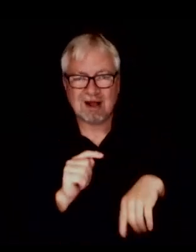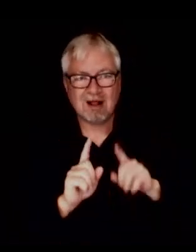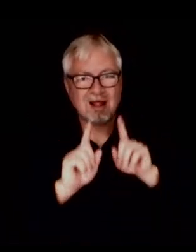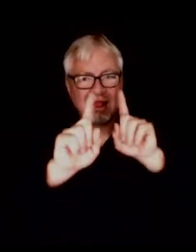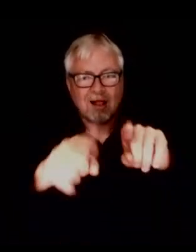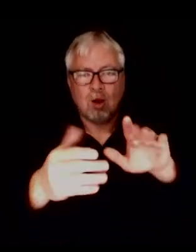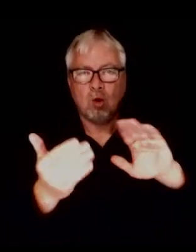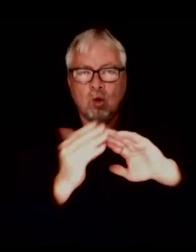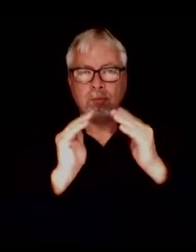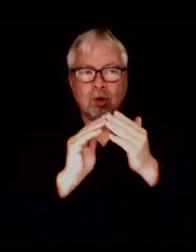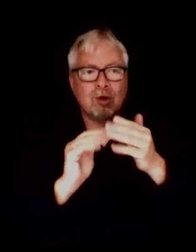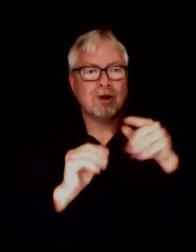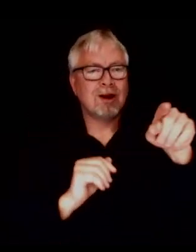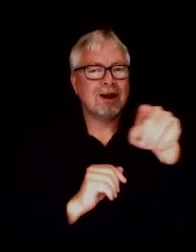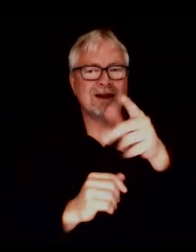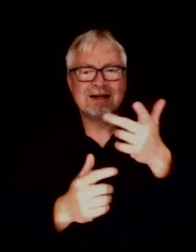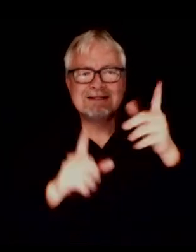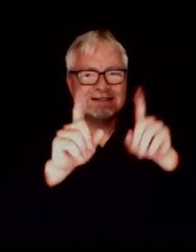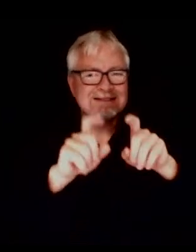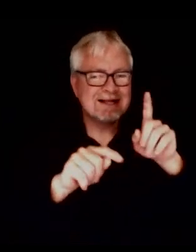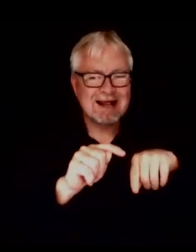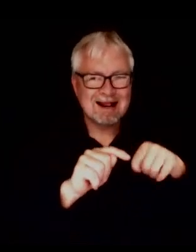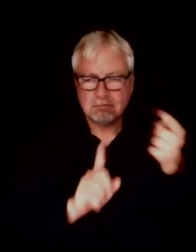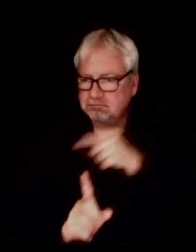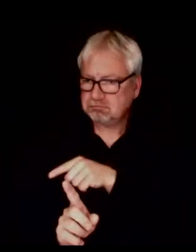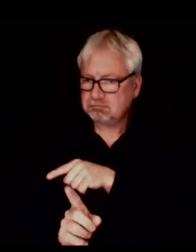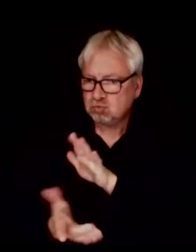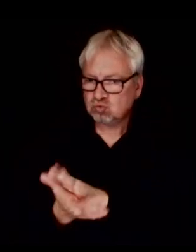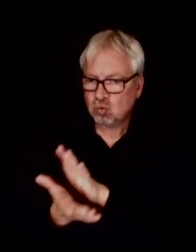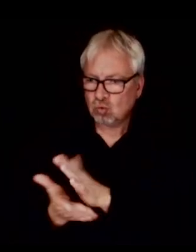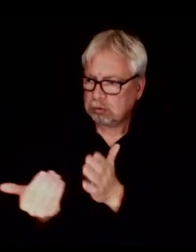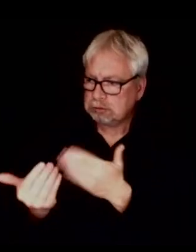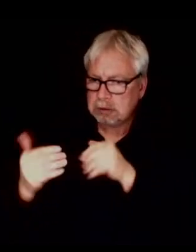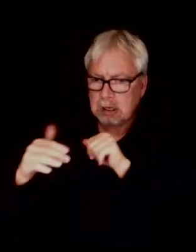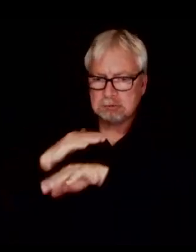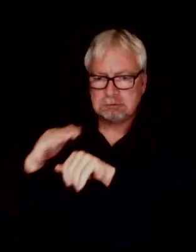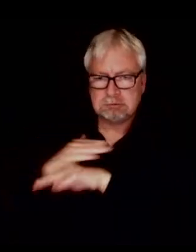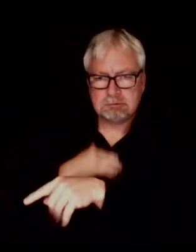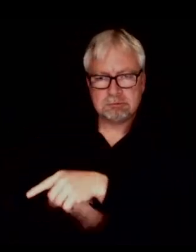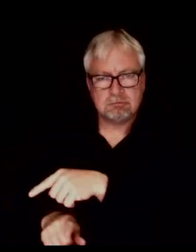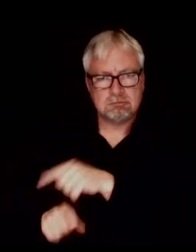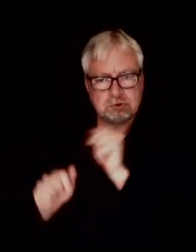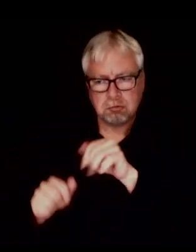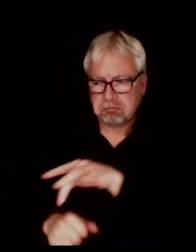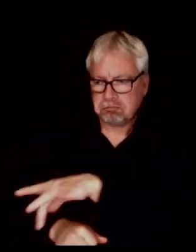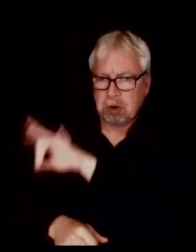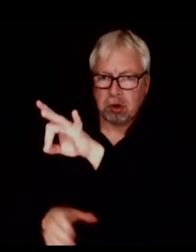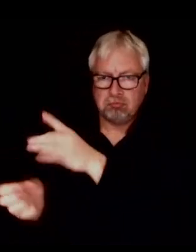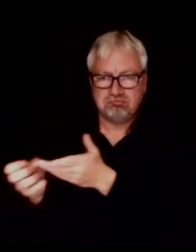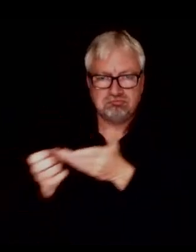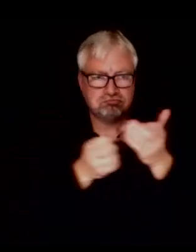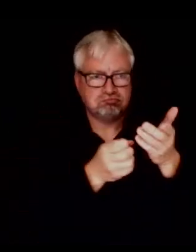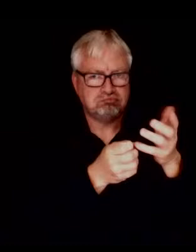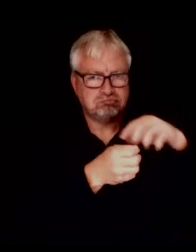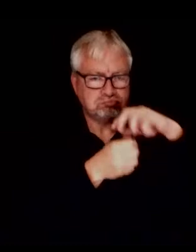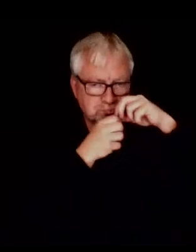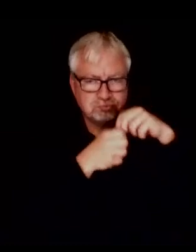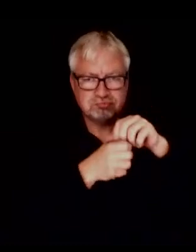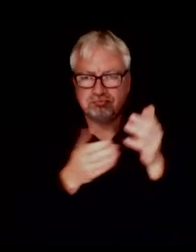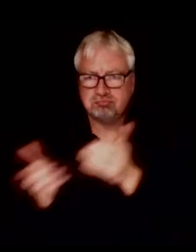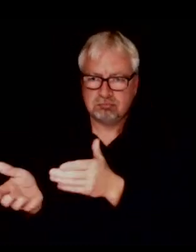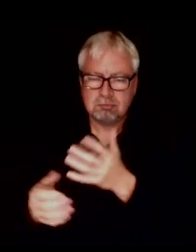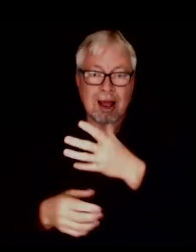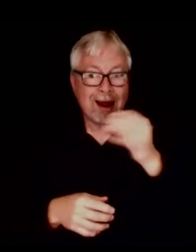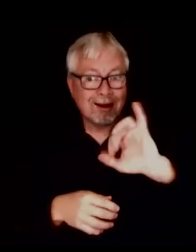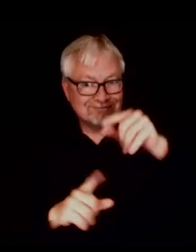These tests are going to be free for our students, for our schools, and for all of our sports teams. The state of Minnesota will provide test kits and